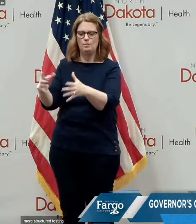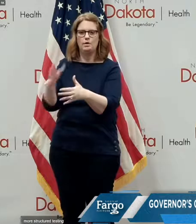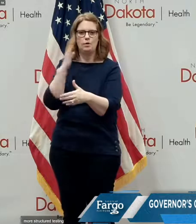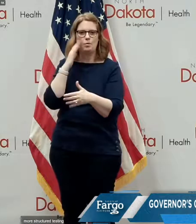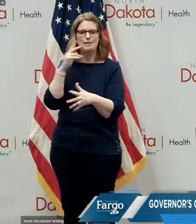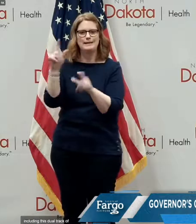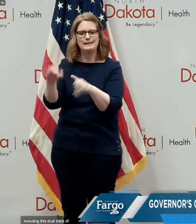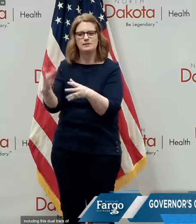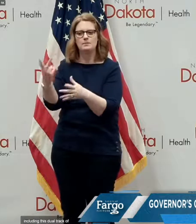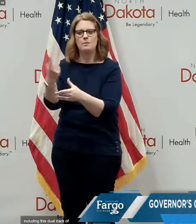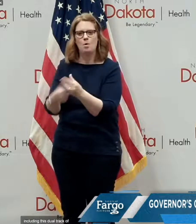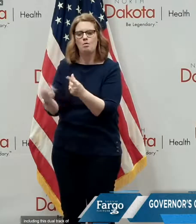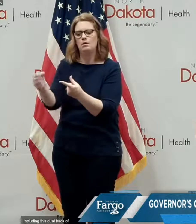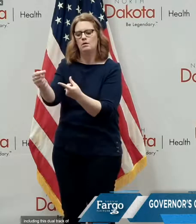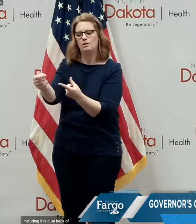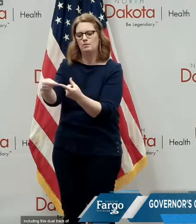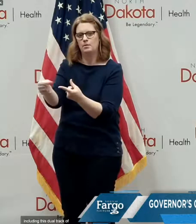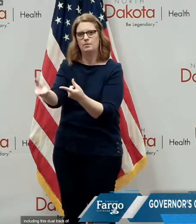and then